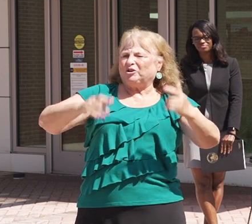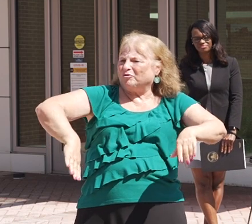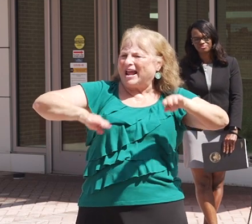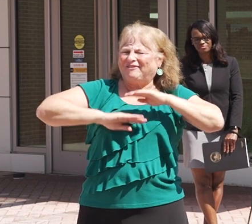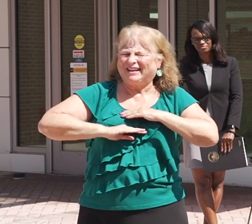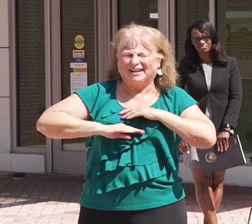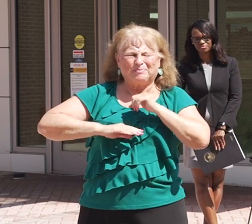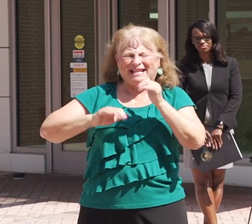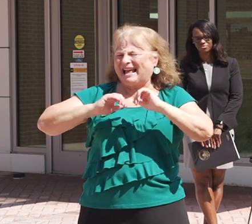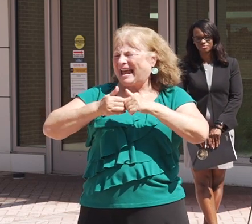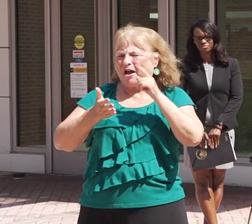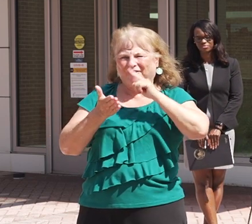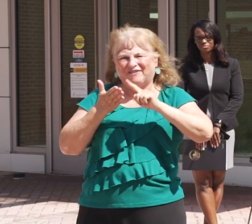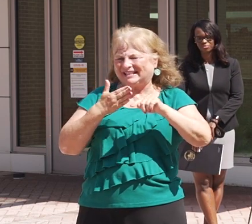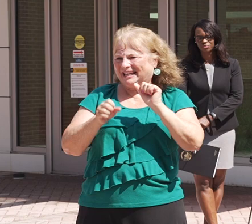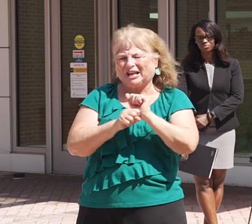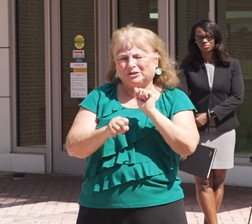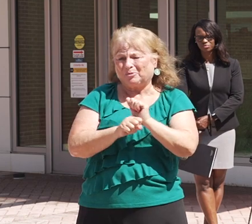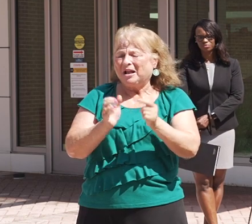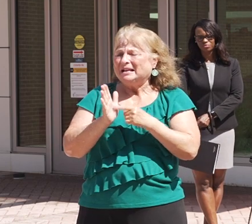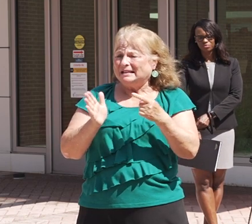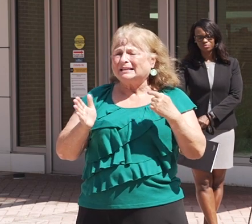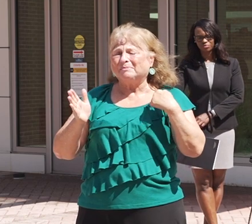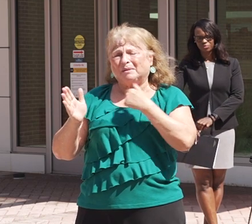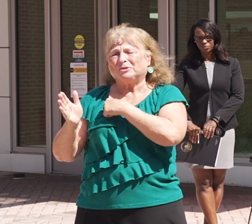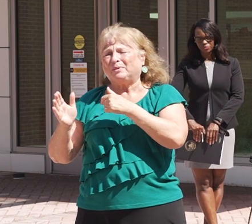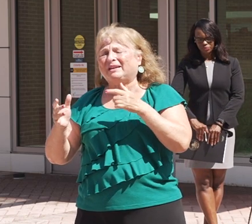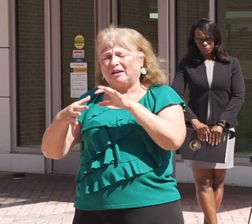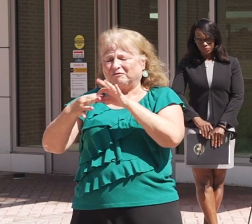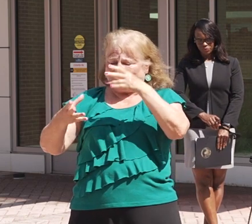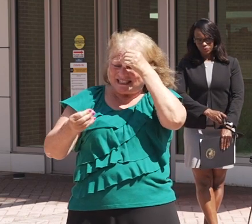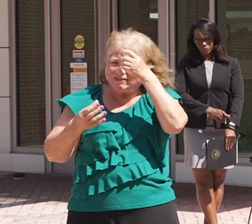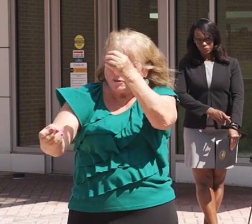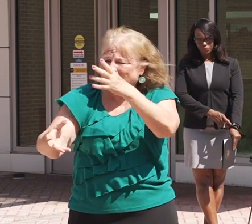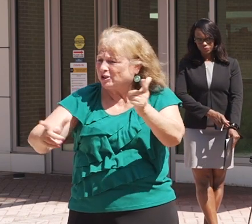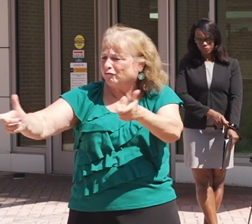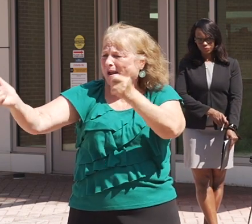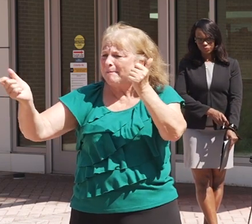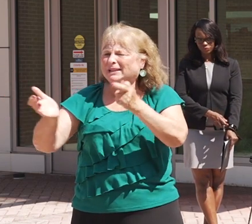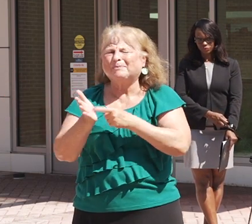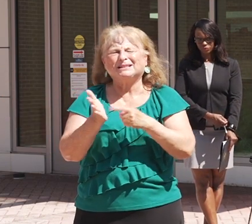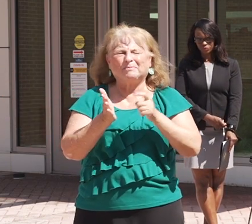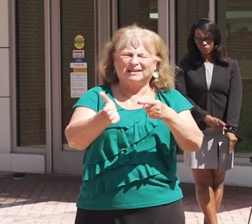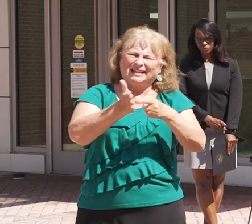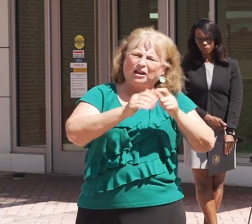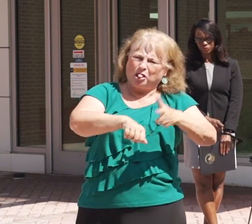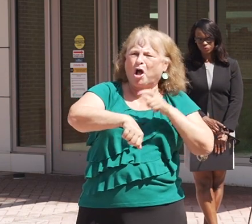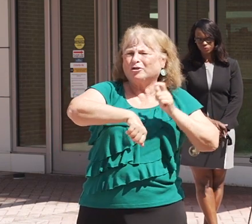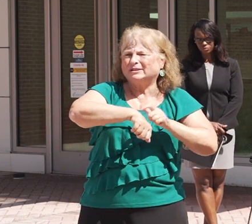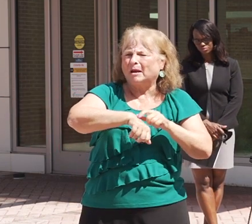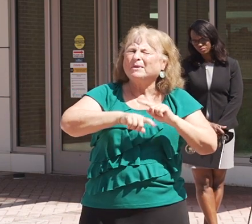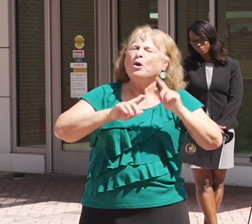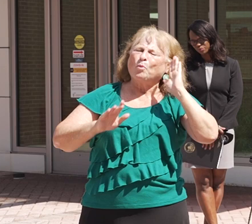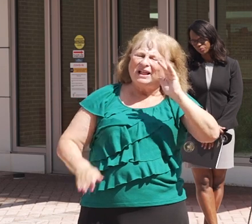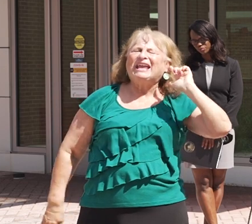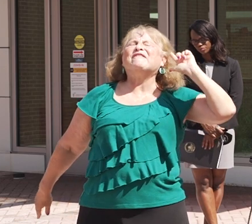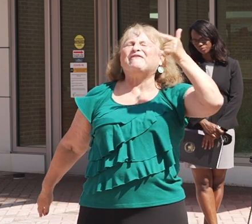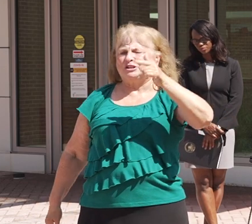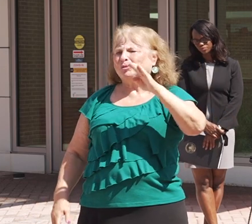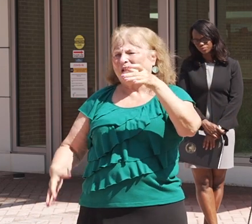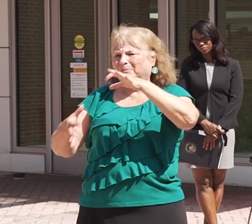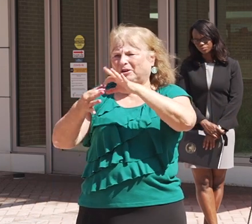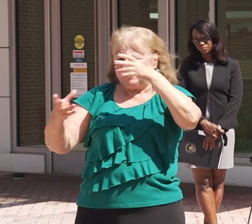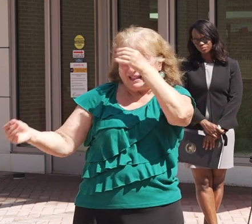that's not the way investigations work. There are times when we'll be able to release it rapidly. There'll be times where it may take a little bit longer, but it will eventually be